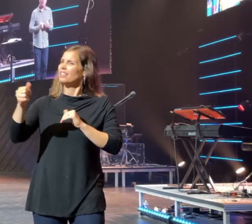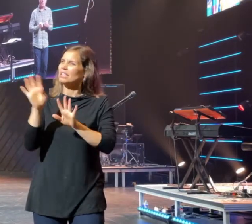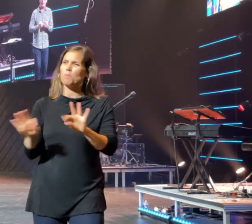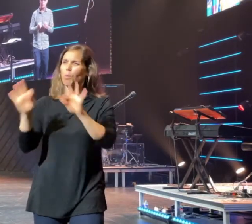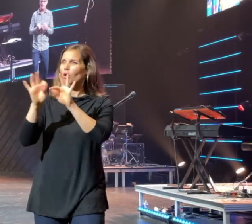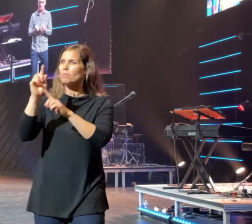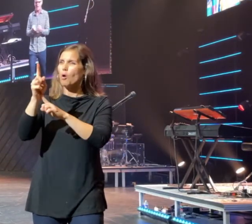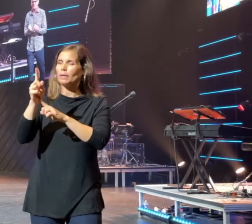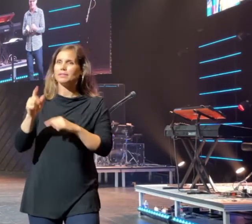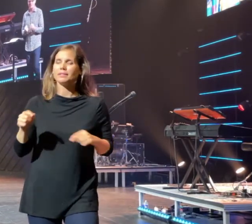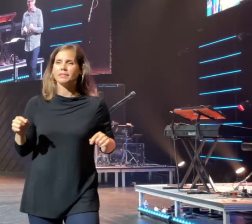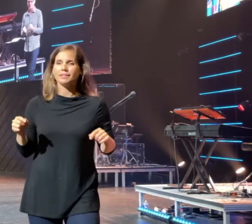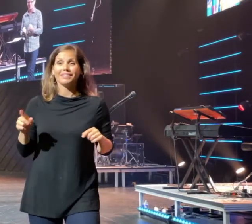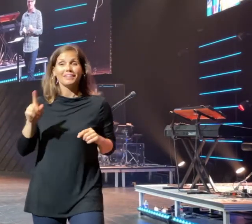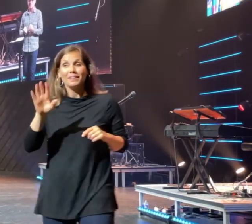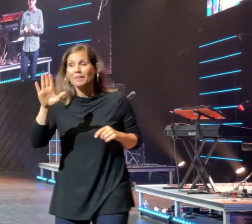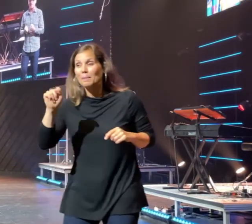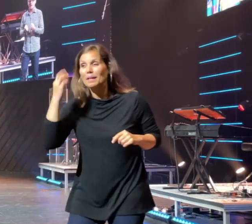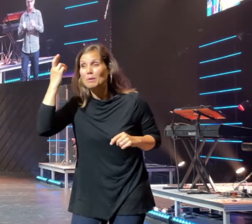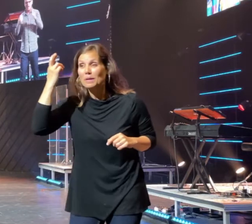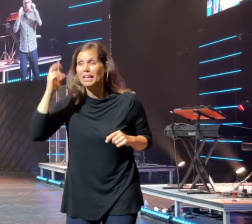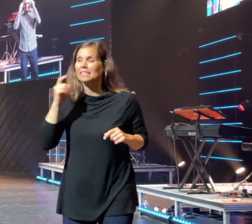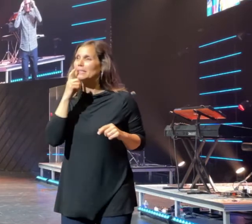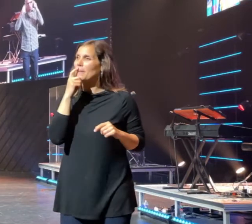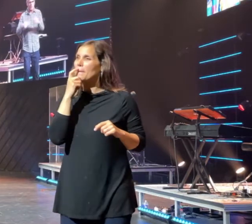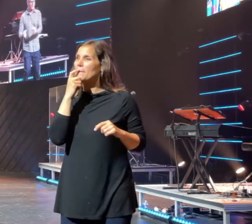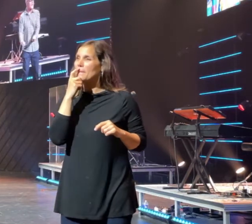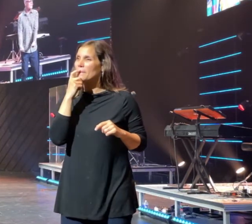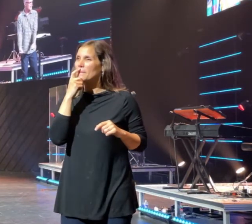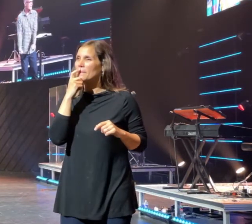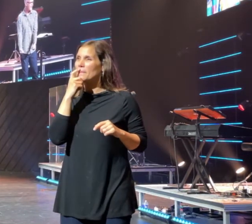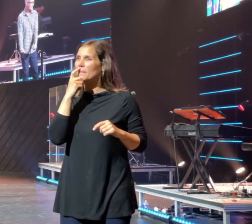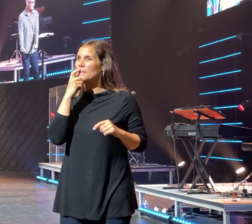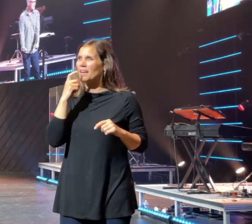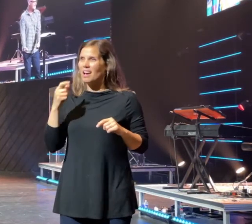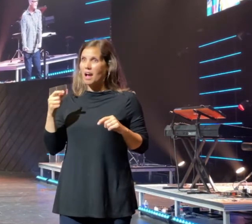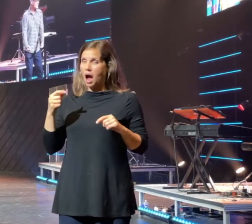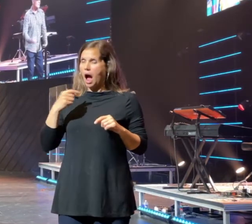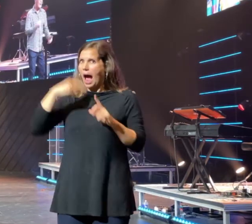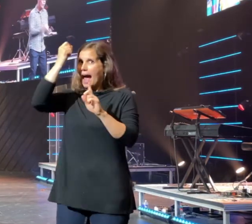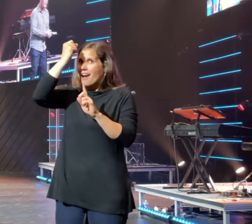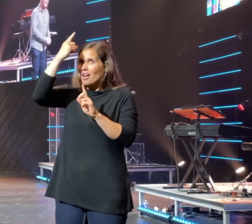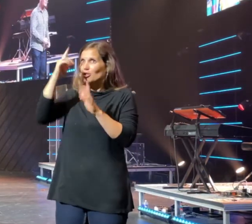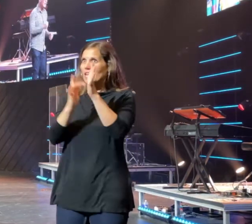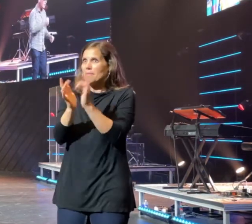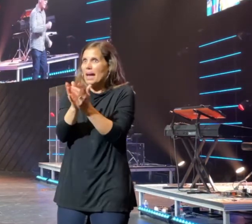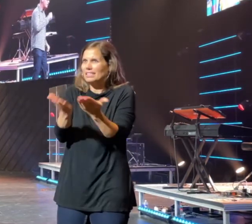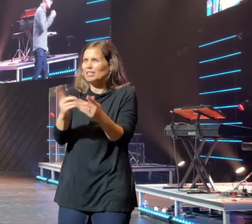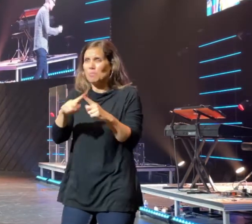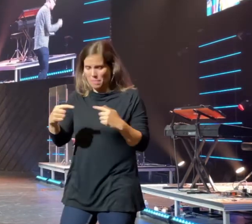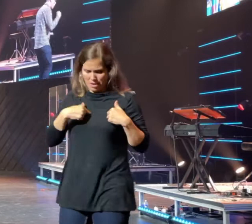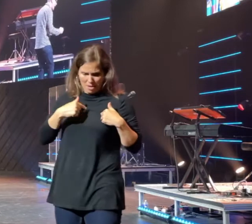do it. But I realized that my insight was far ahead of my own life, right? So I said, what am I going to do? I got to